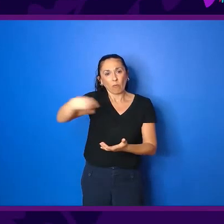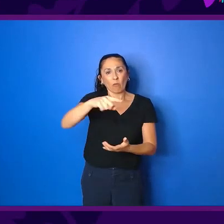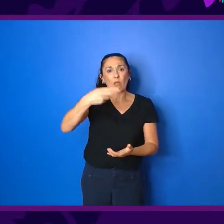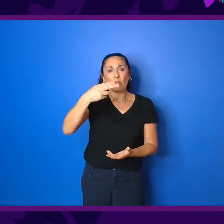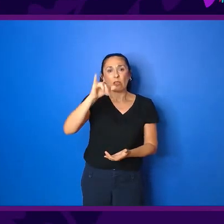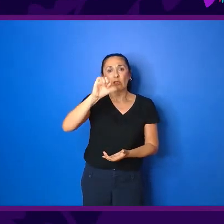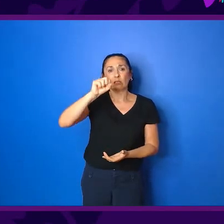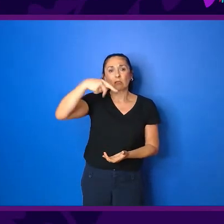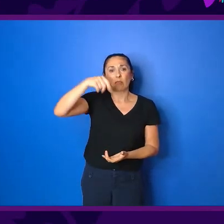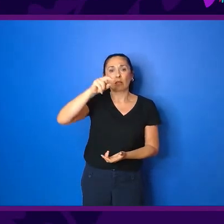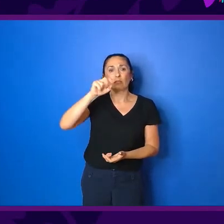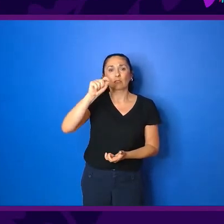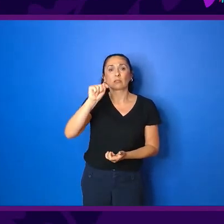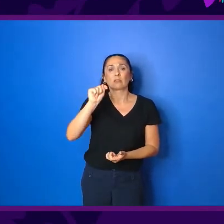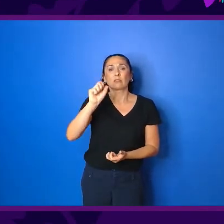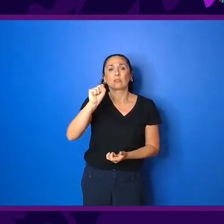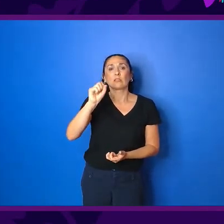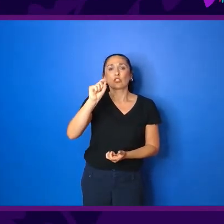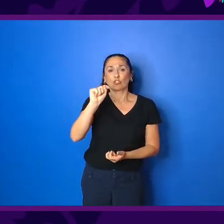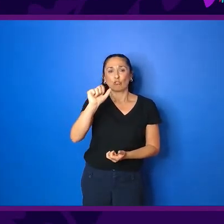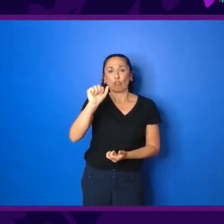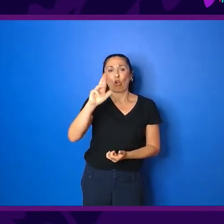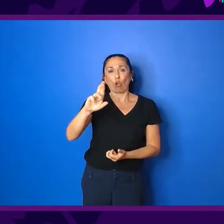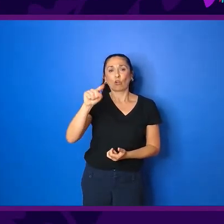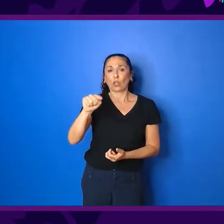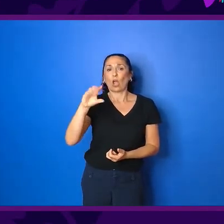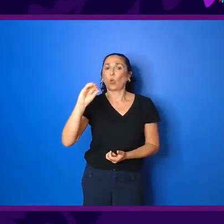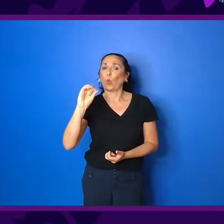at HispanicStar.org.